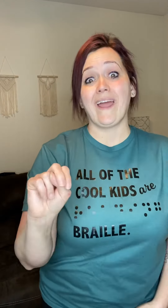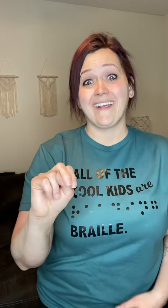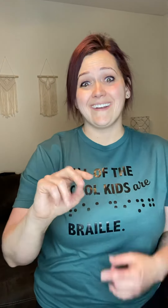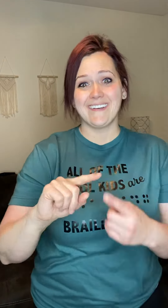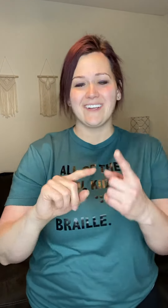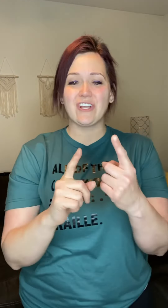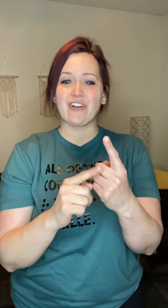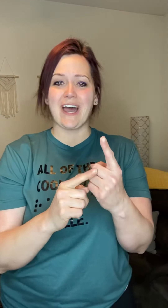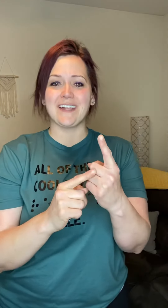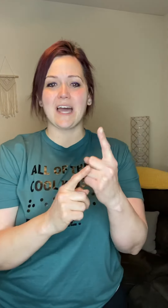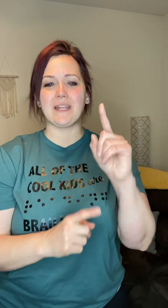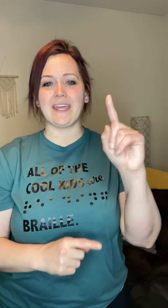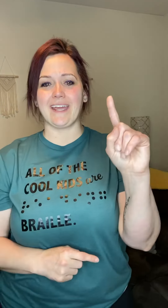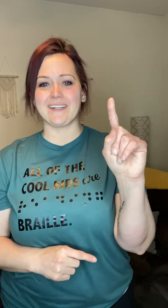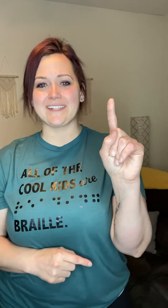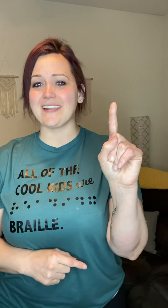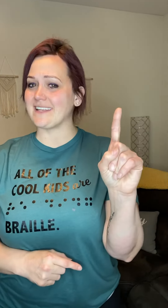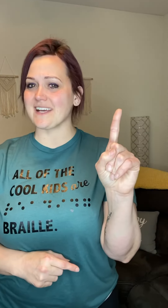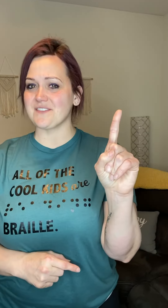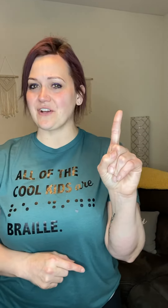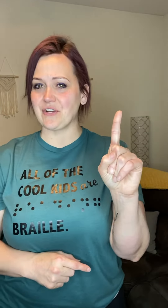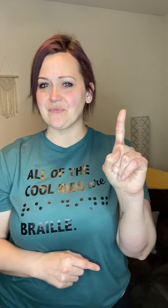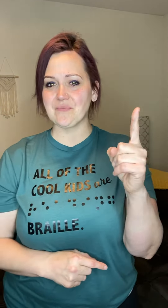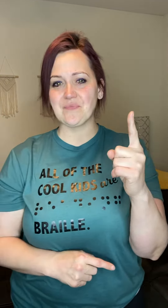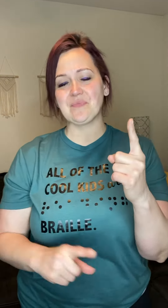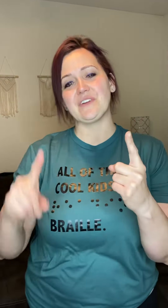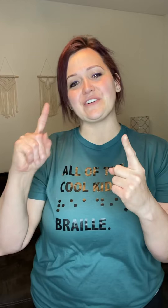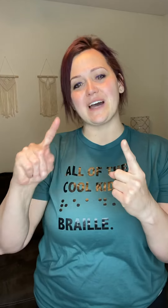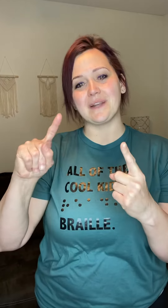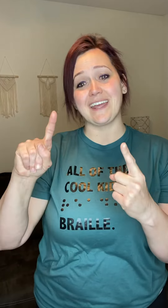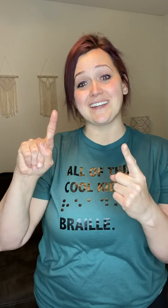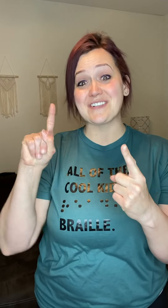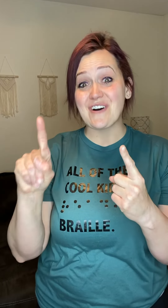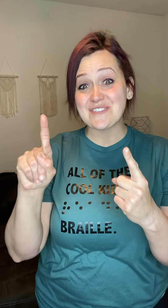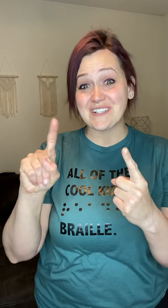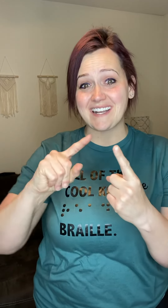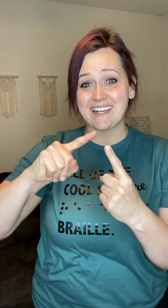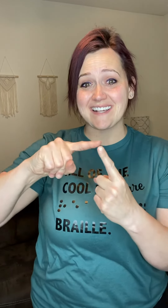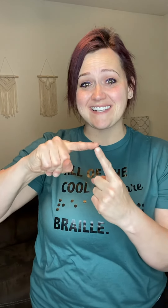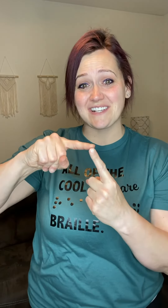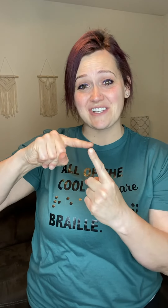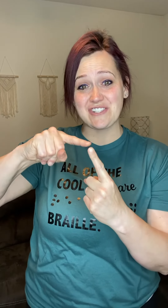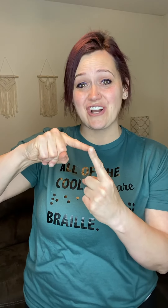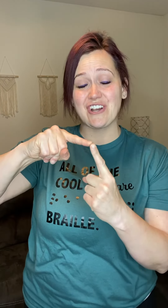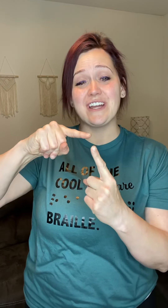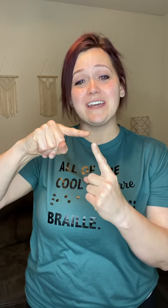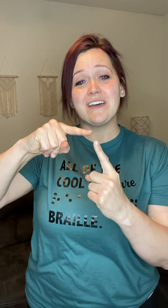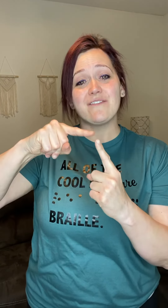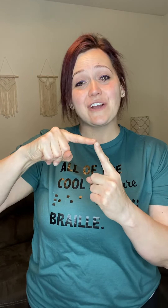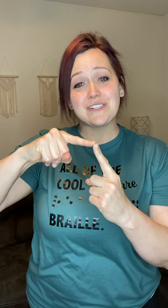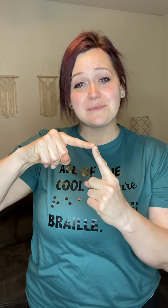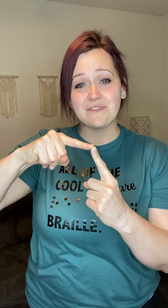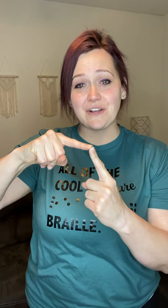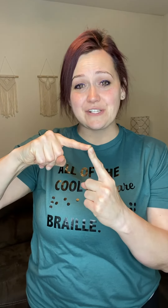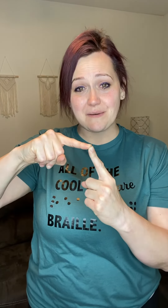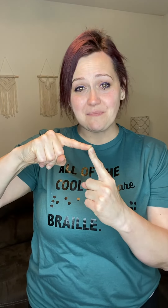When. Your non-dominant hand is in an index finger. Your dominant hand is also in an index. It's going to start fingertip to fingertip.